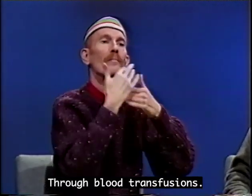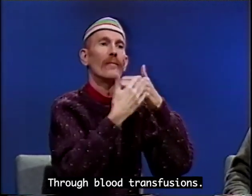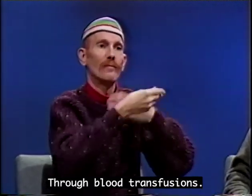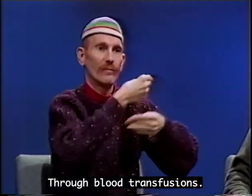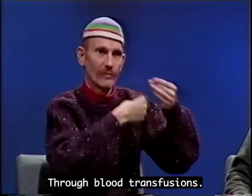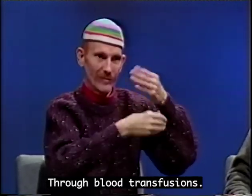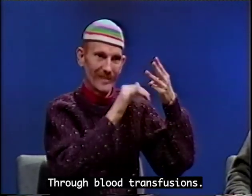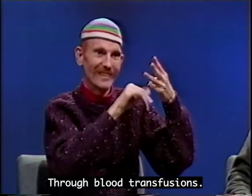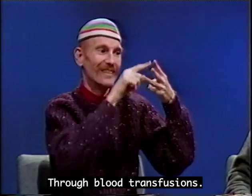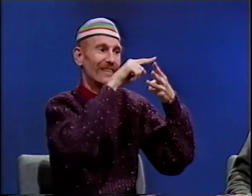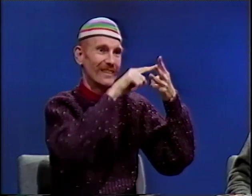blood transfusions.